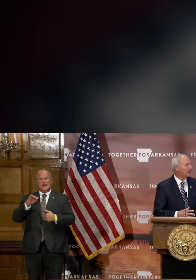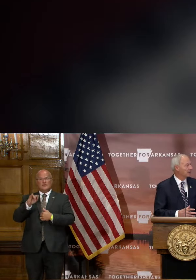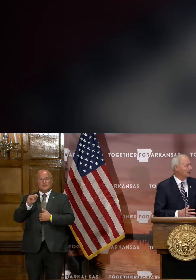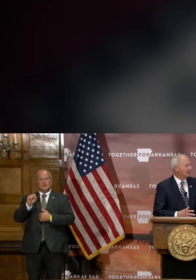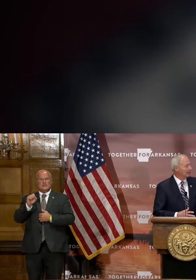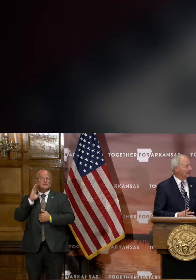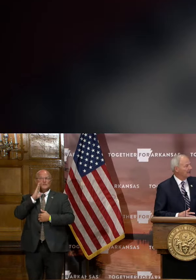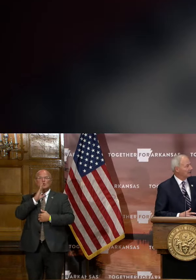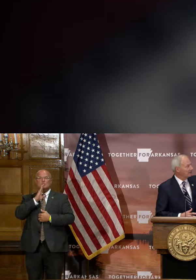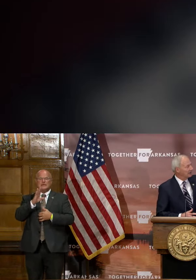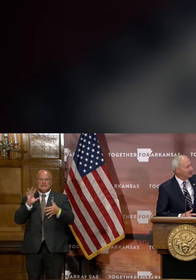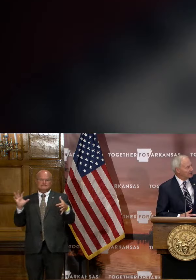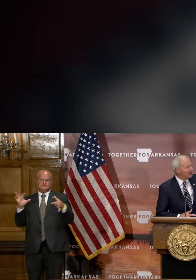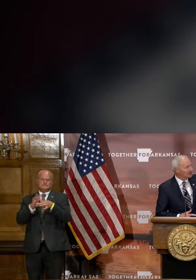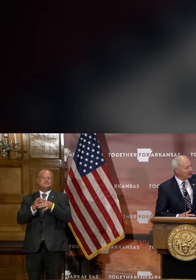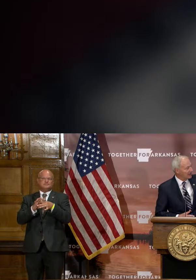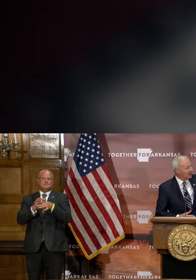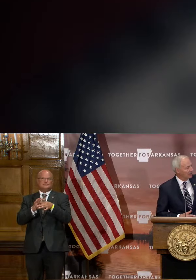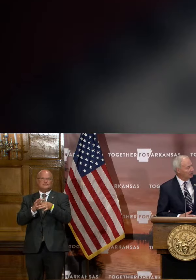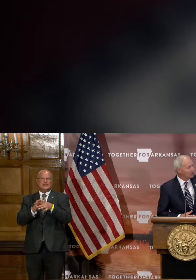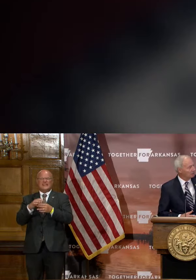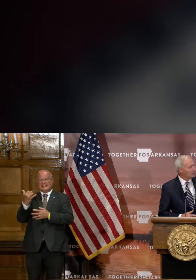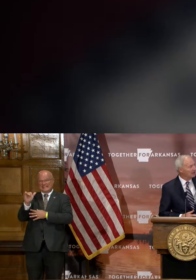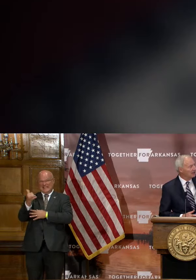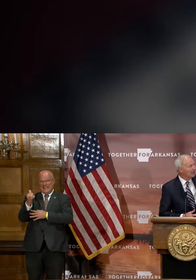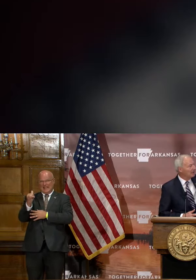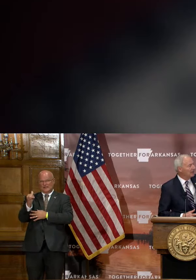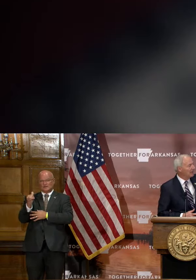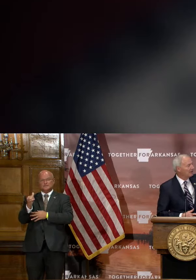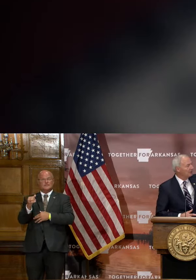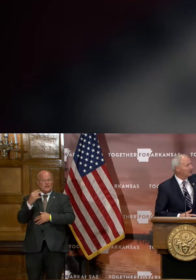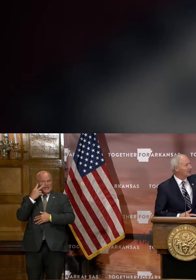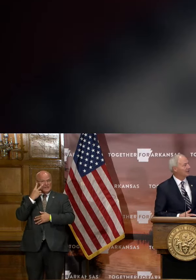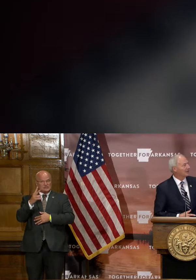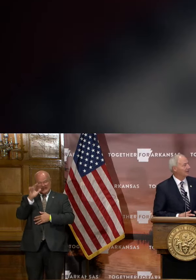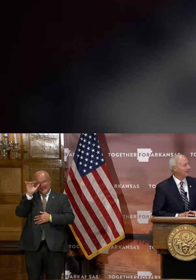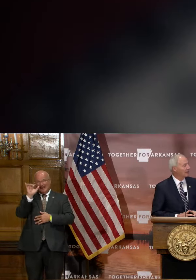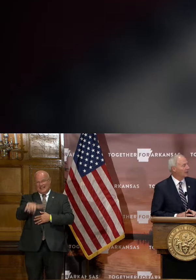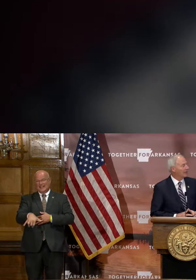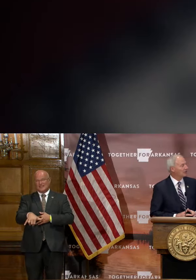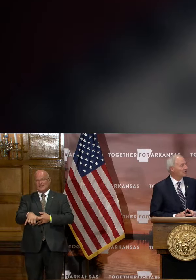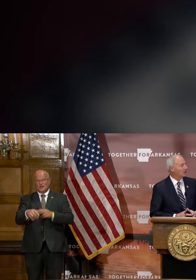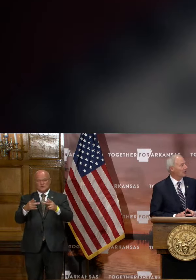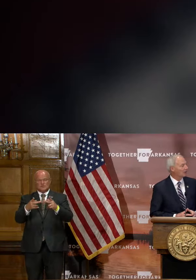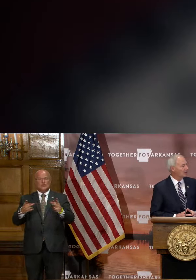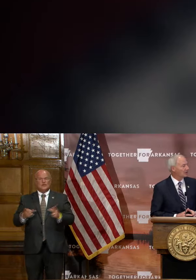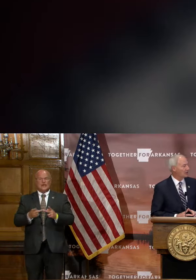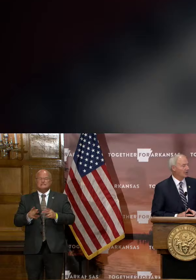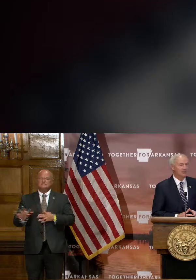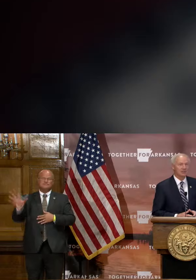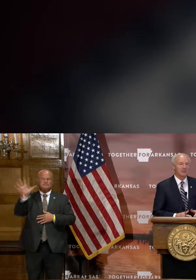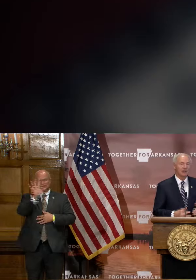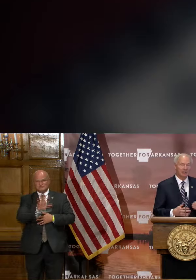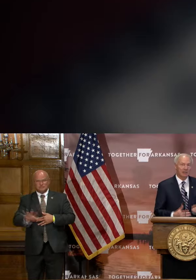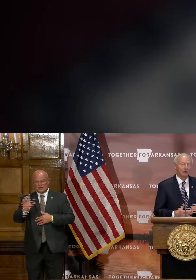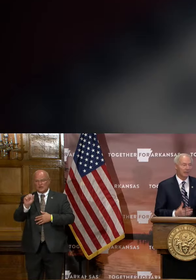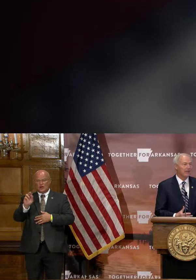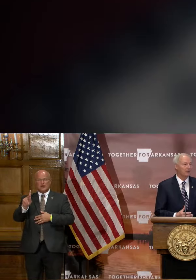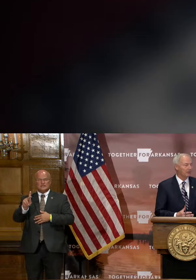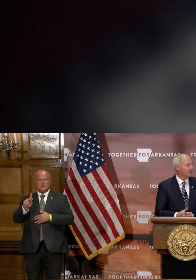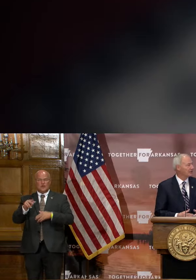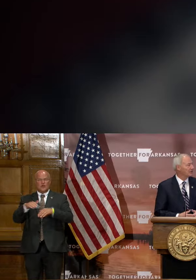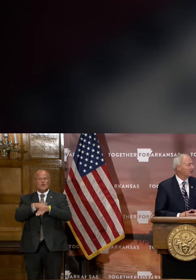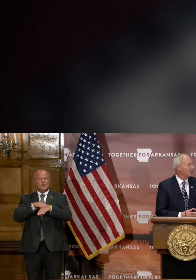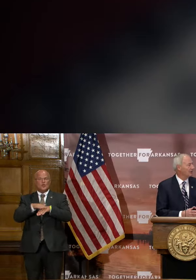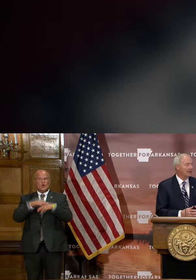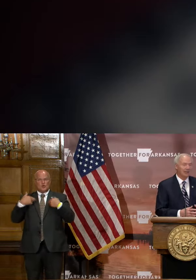the critical link to this. That's the yellow, and you'll see those locations all across Arkansas are local